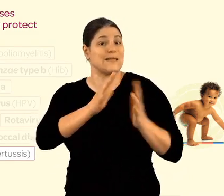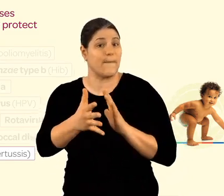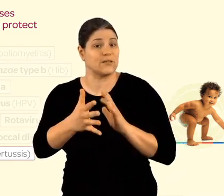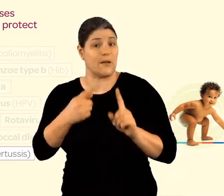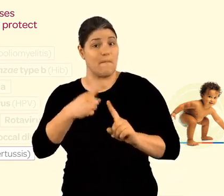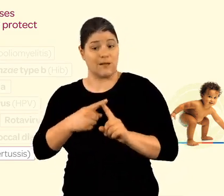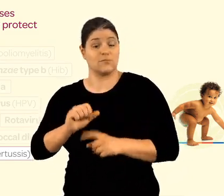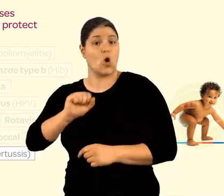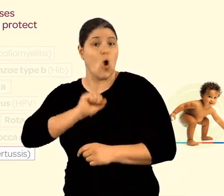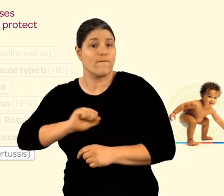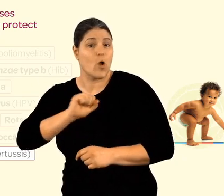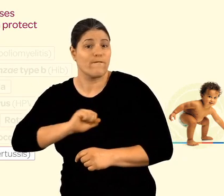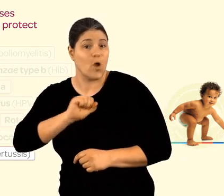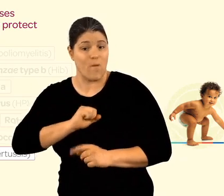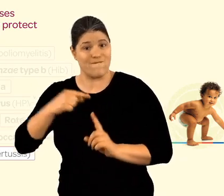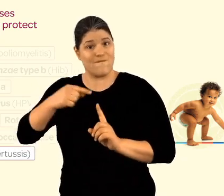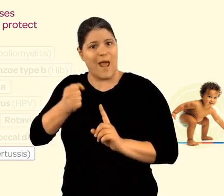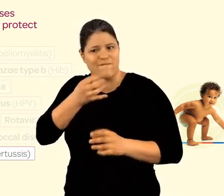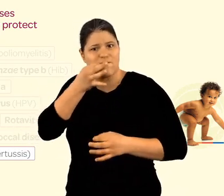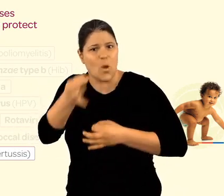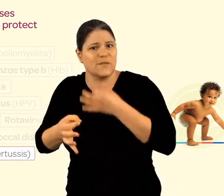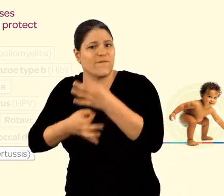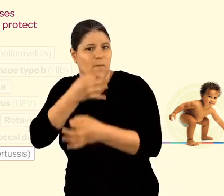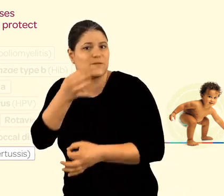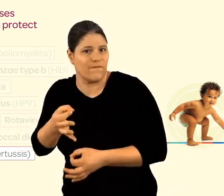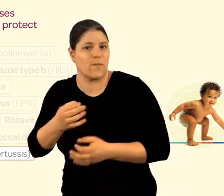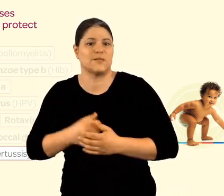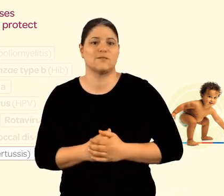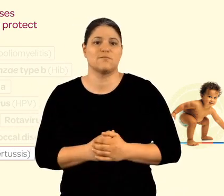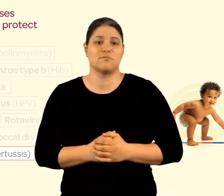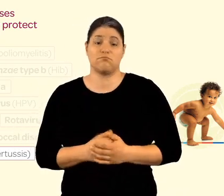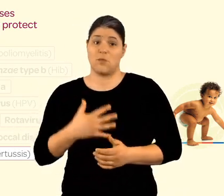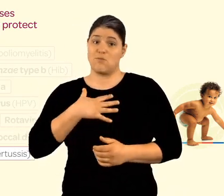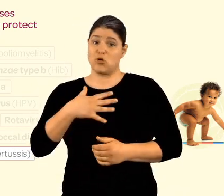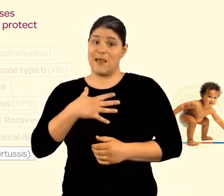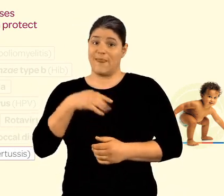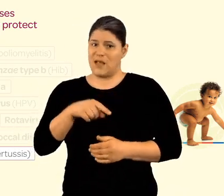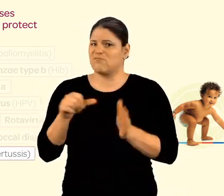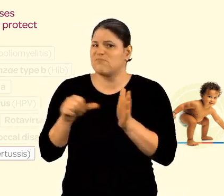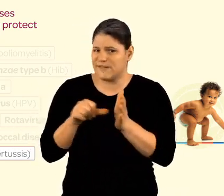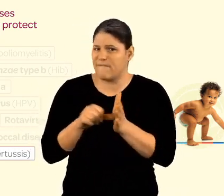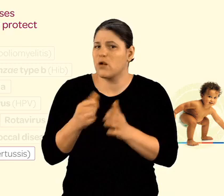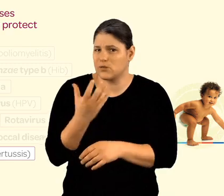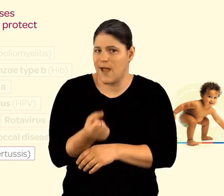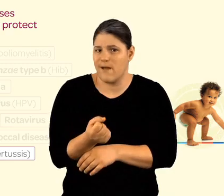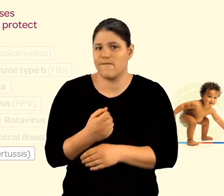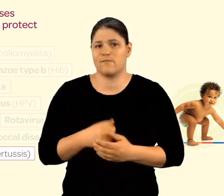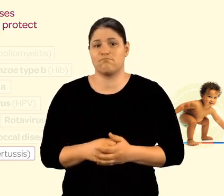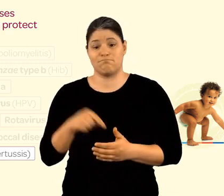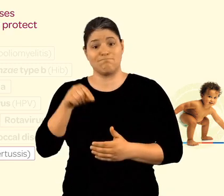Damages the breathing tubes, causing coughing spells and vomiting. It may lead to permanent lung damage and